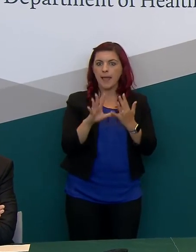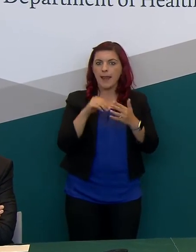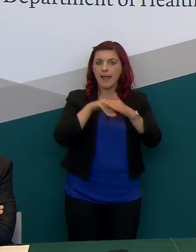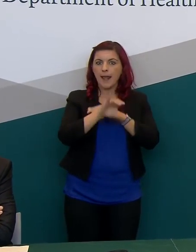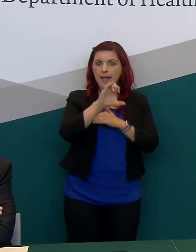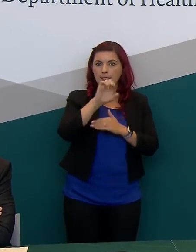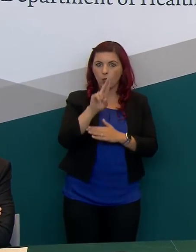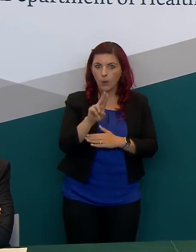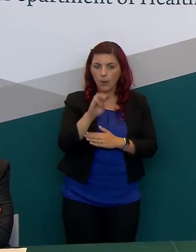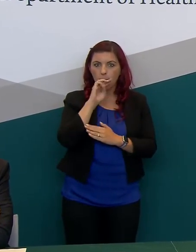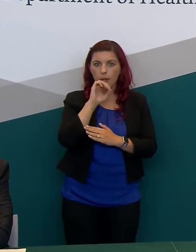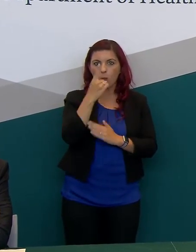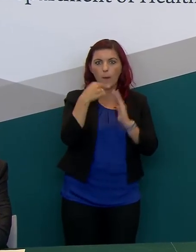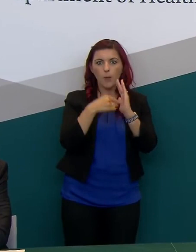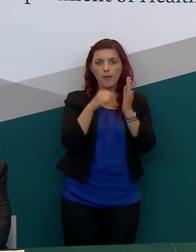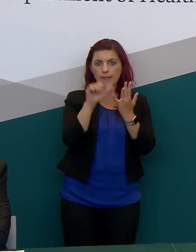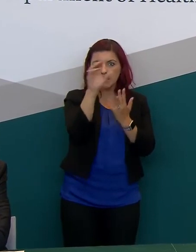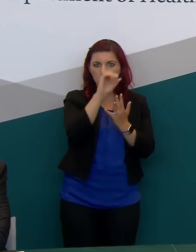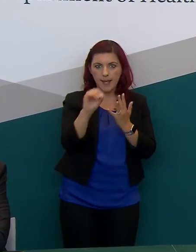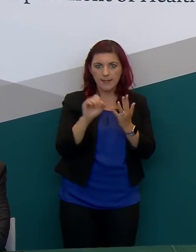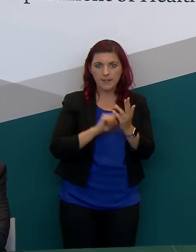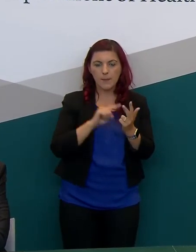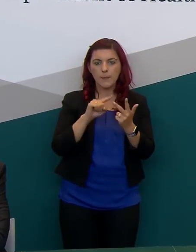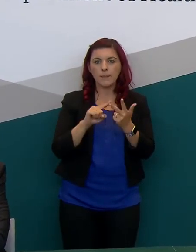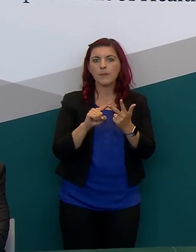care, that's 1.6%,